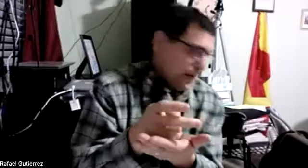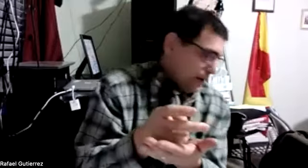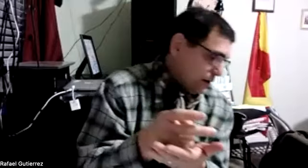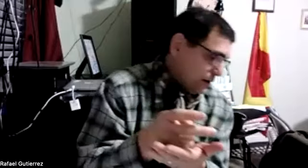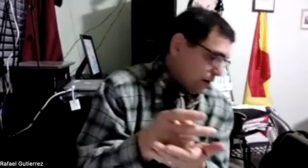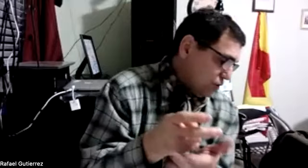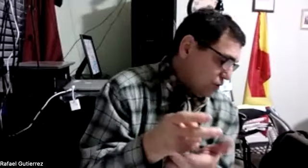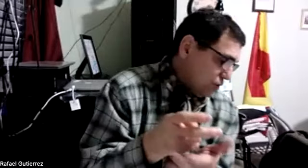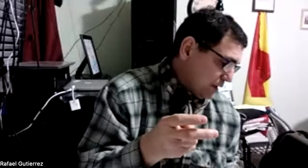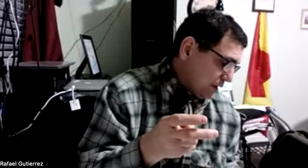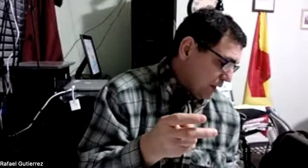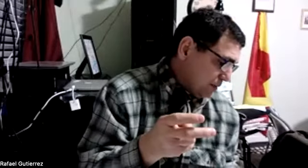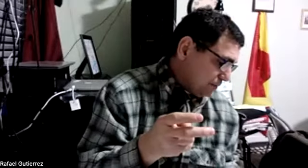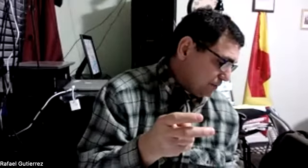Like you're gonna move it